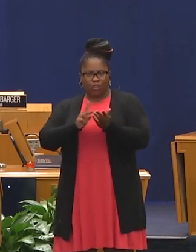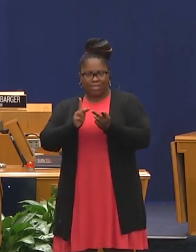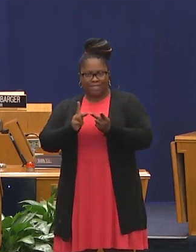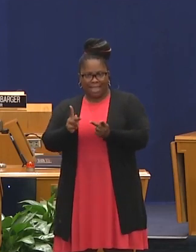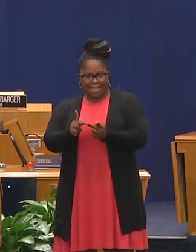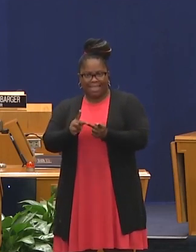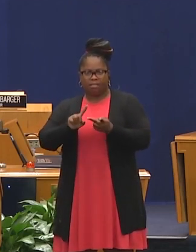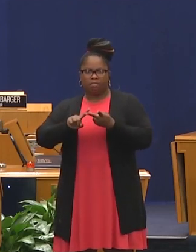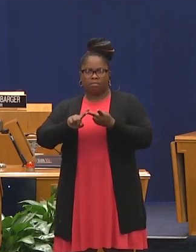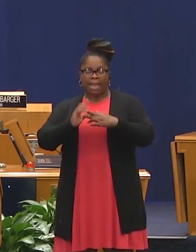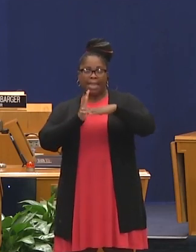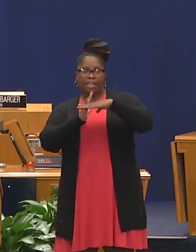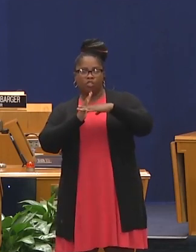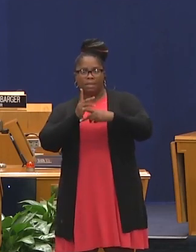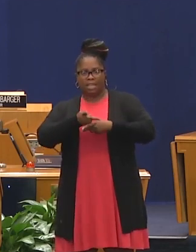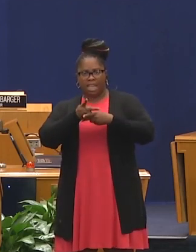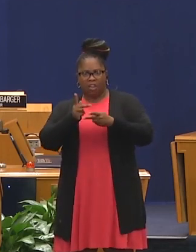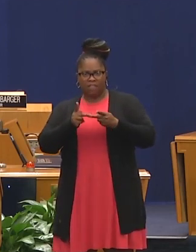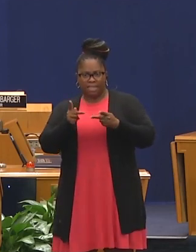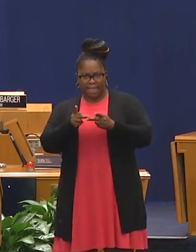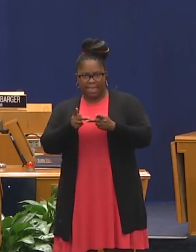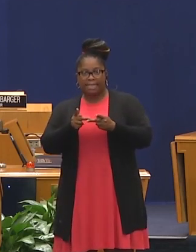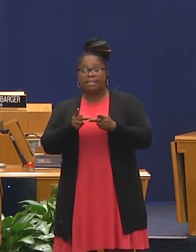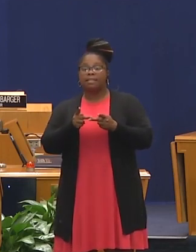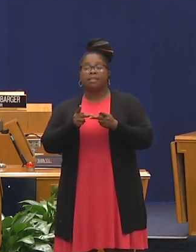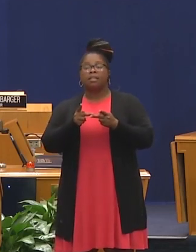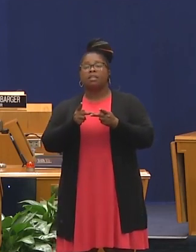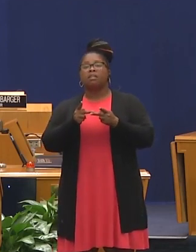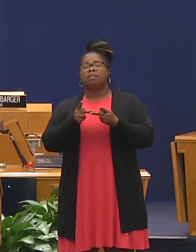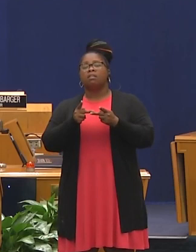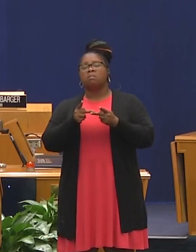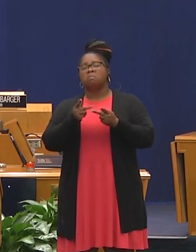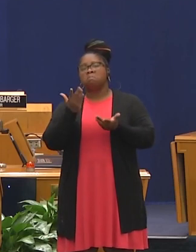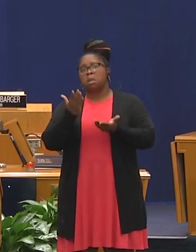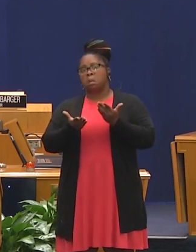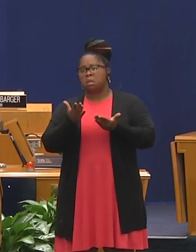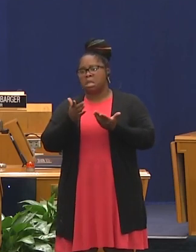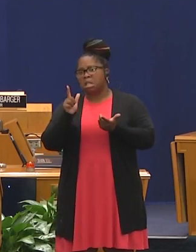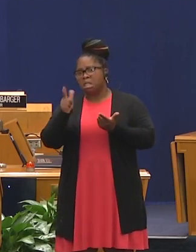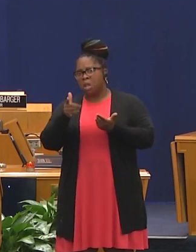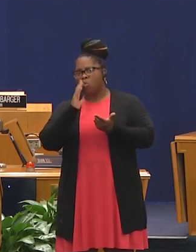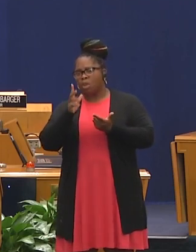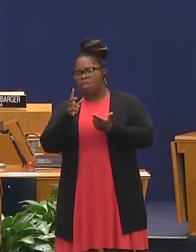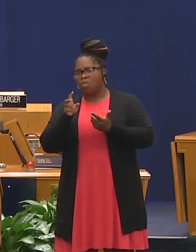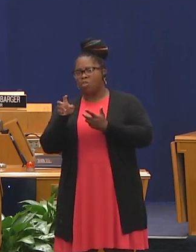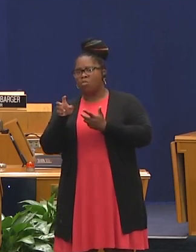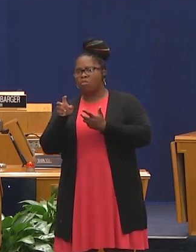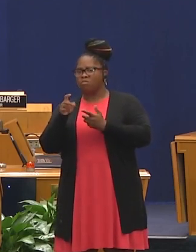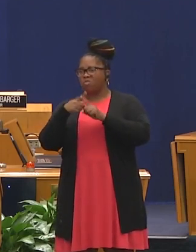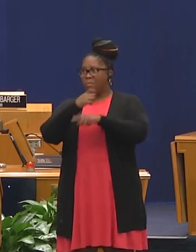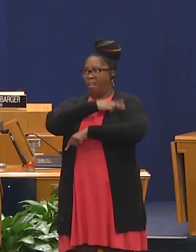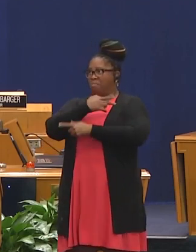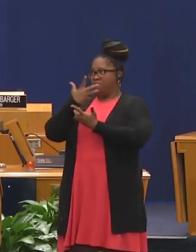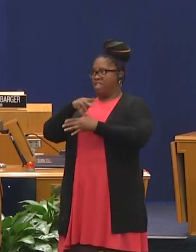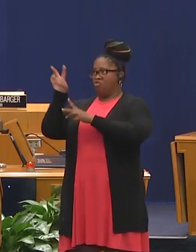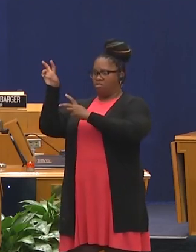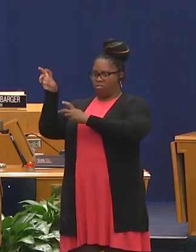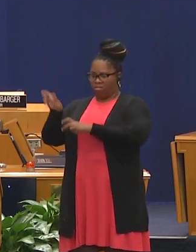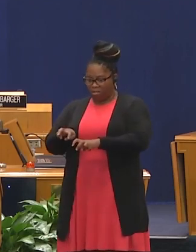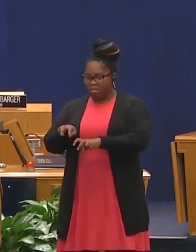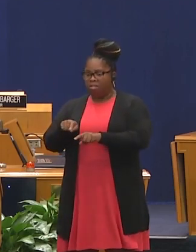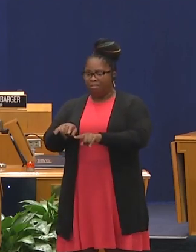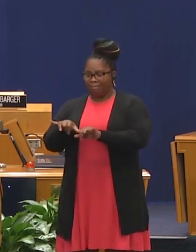care facilities, and are transitioning back, in many cases, from having stayed in a hospital for a few